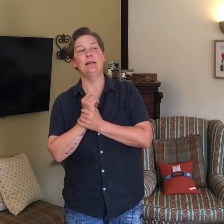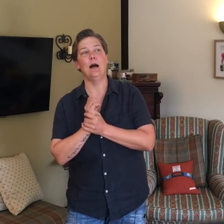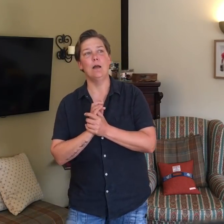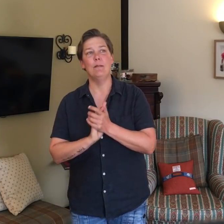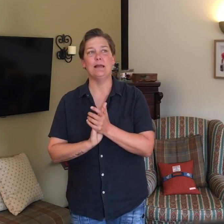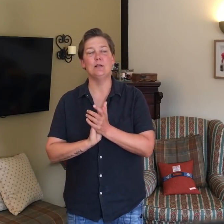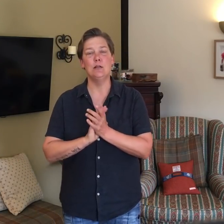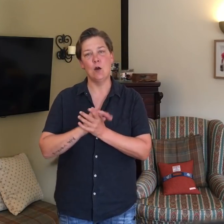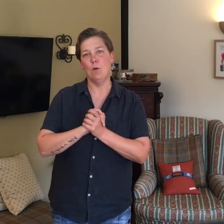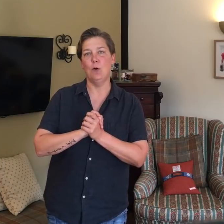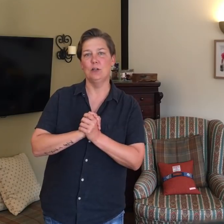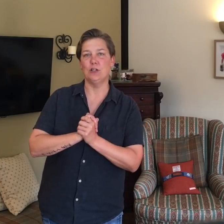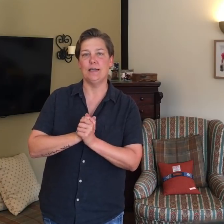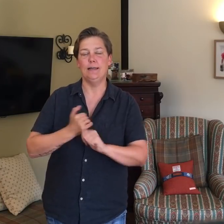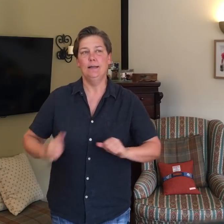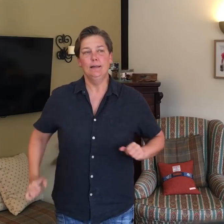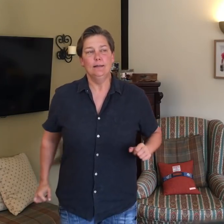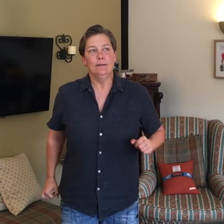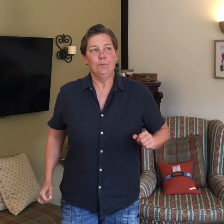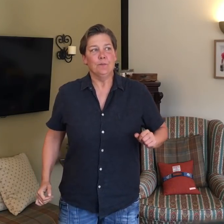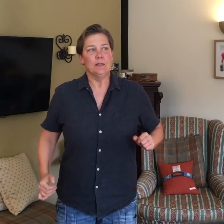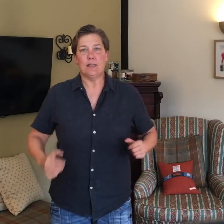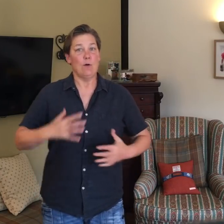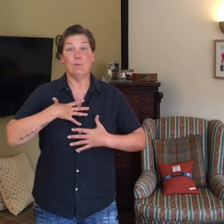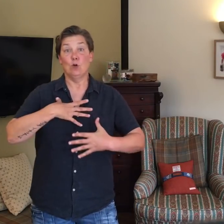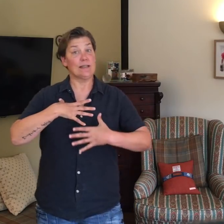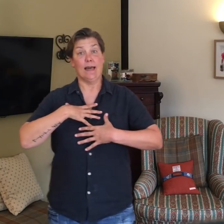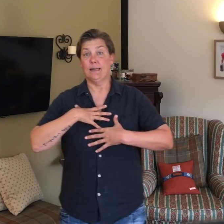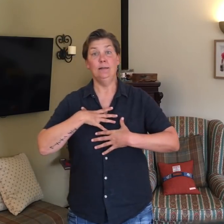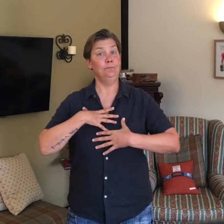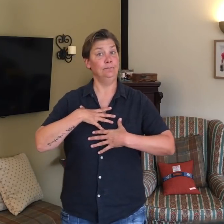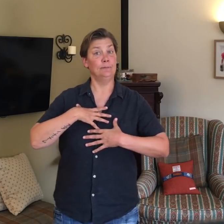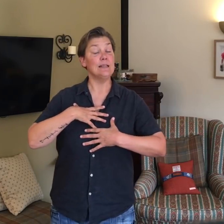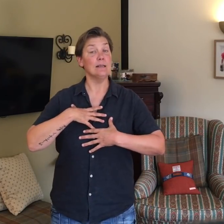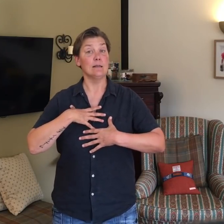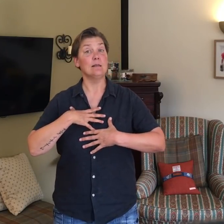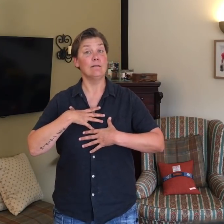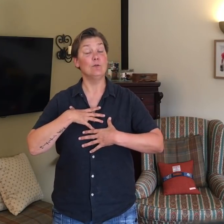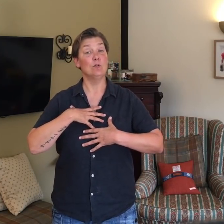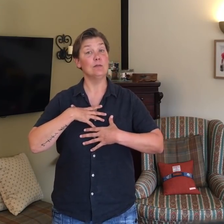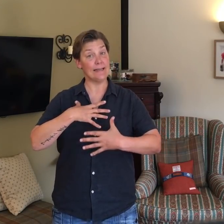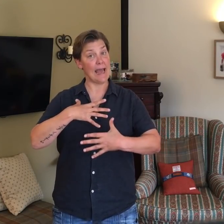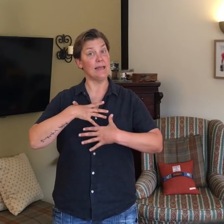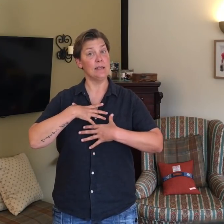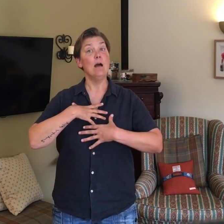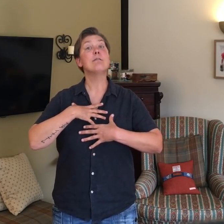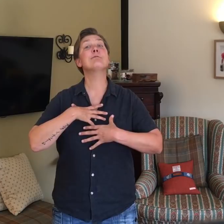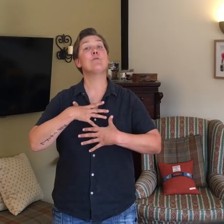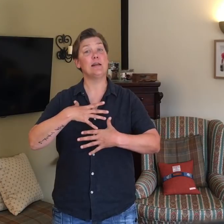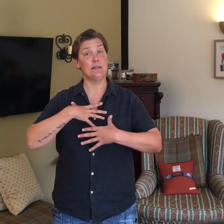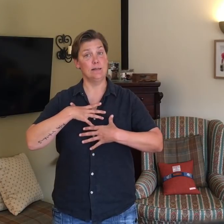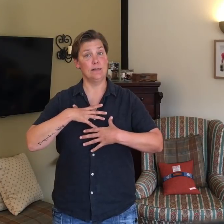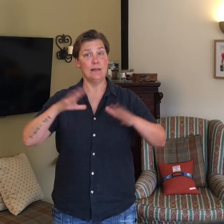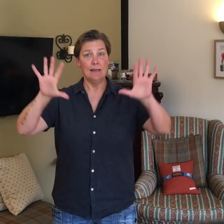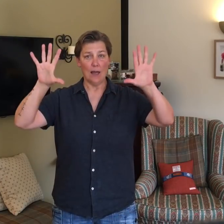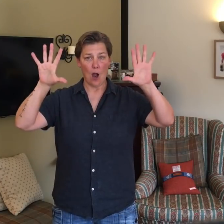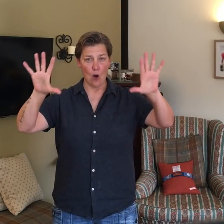I make no apology. So I'm not scared. This is the sign for scared, frightened.